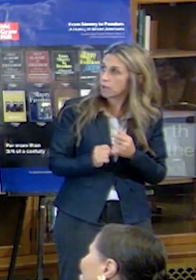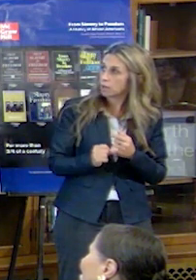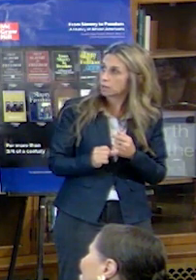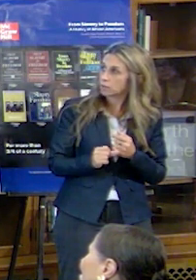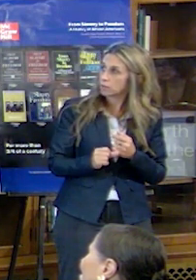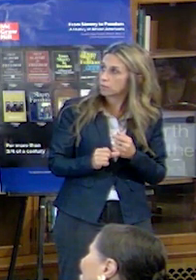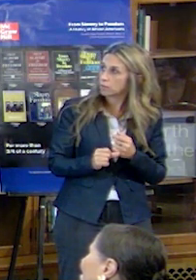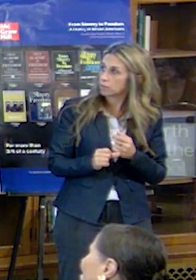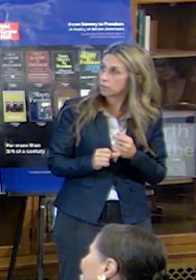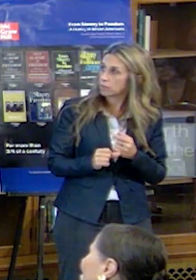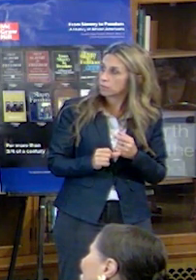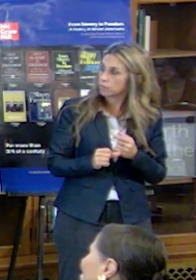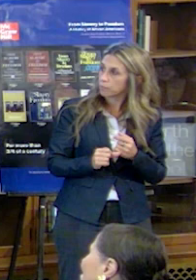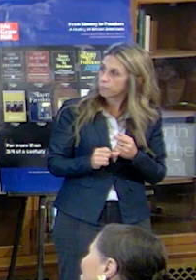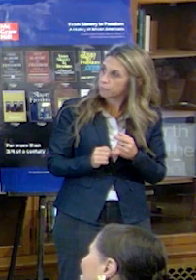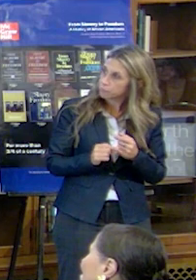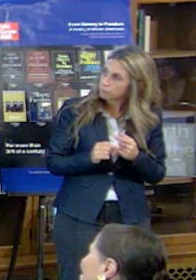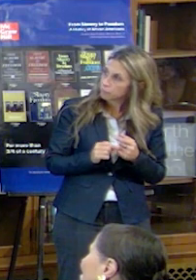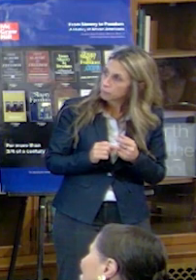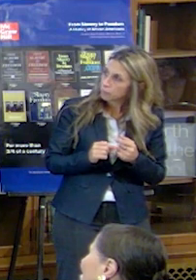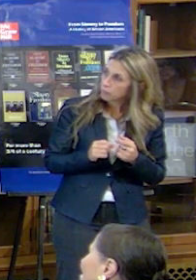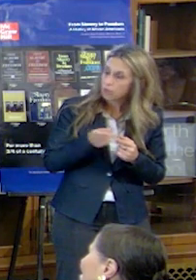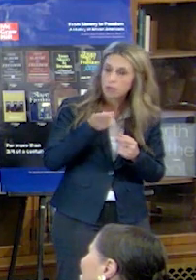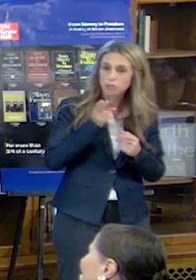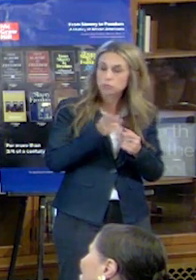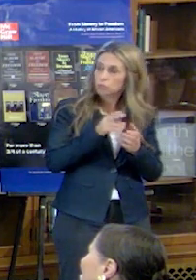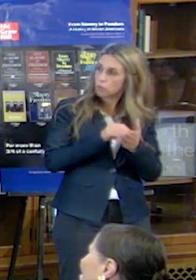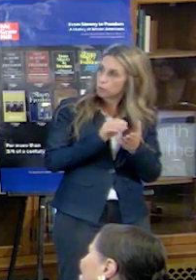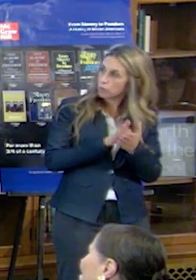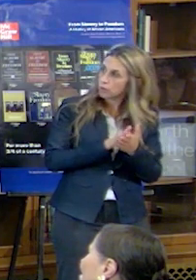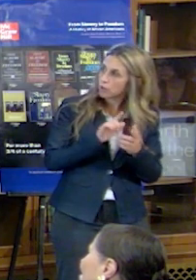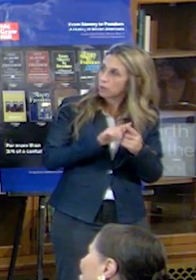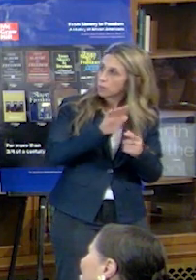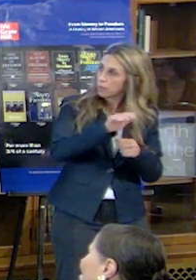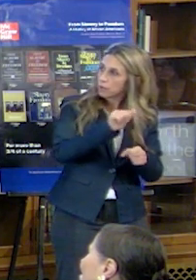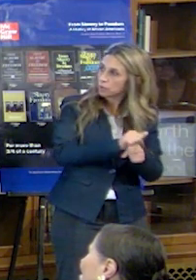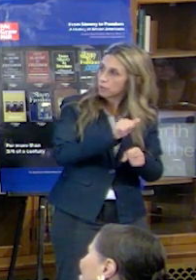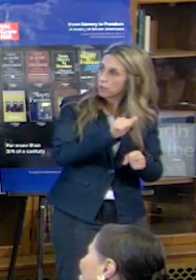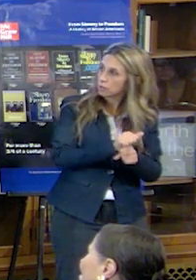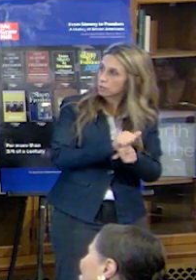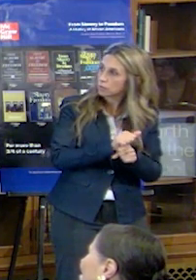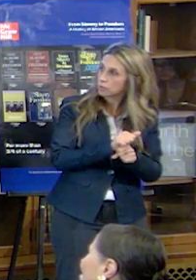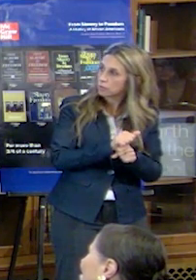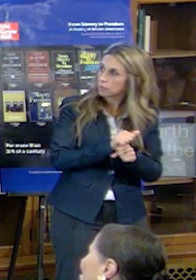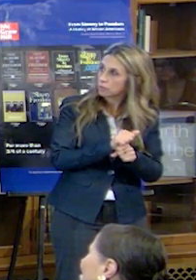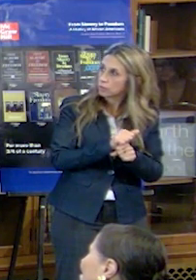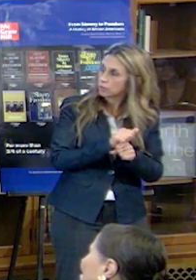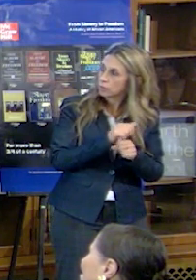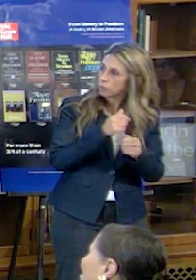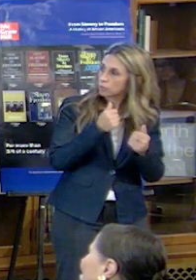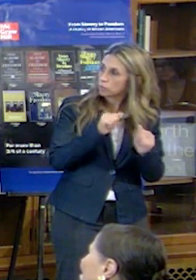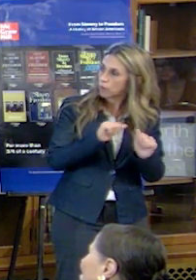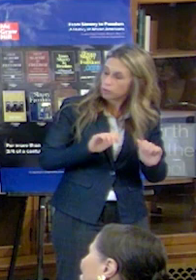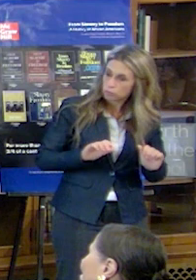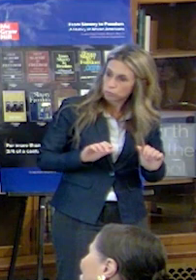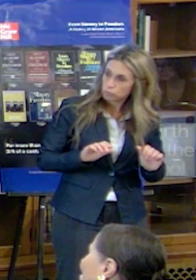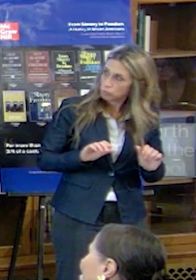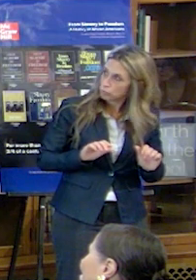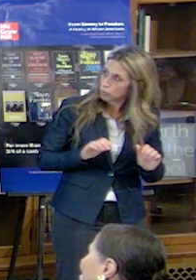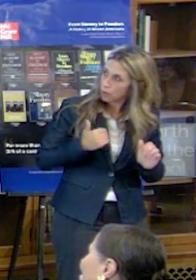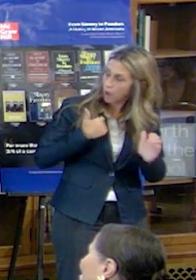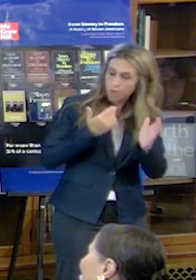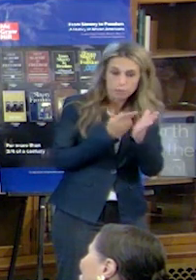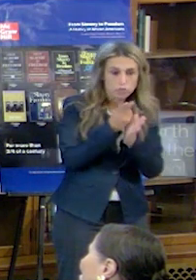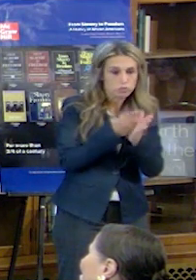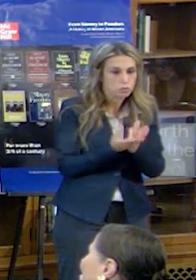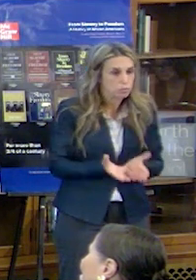only revising and correcting the historical record but their task was also in resurrecting the truth if you look at